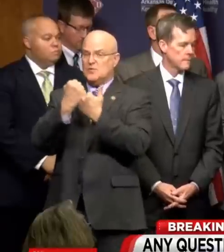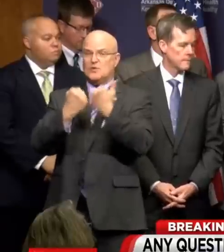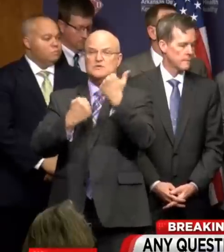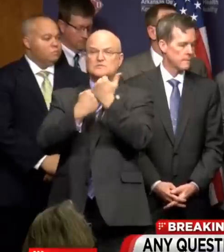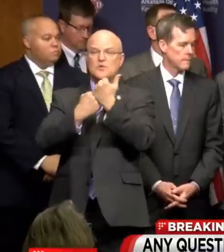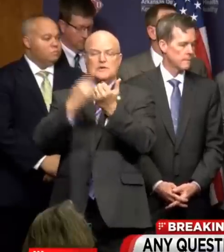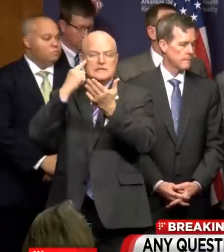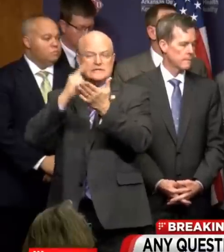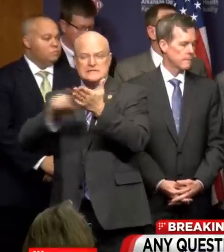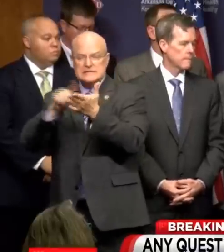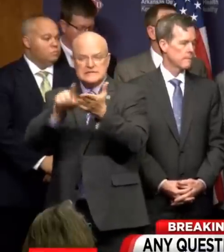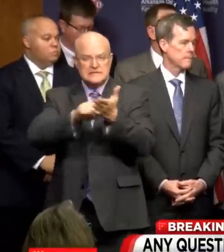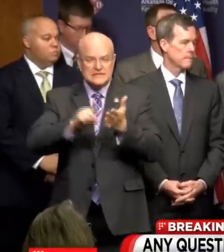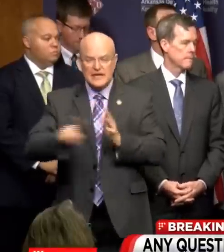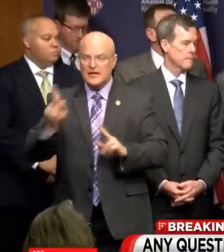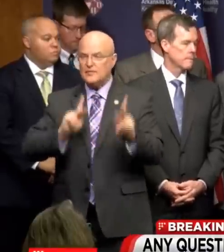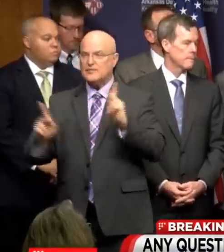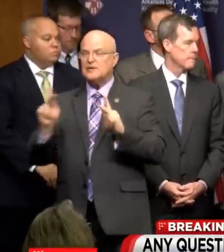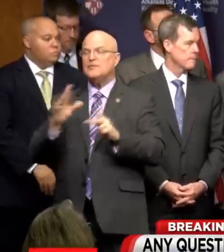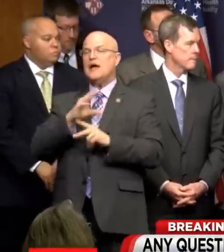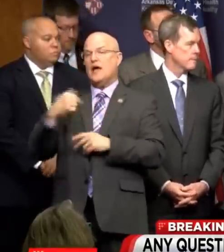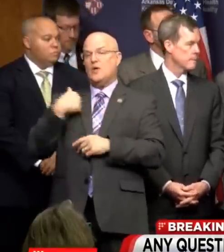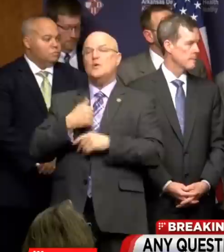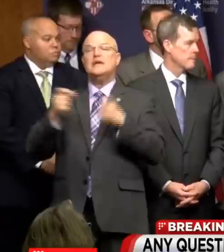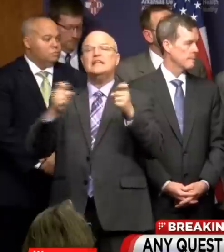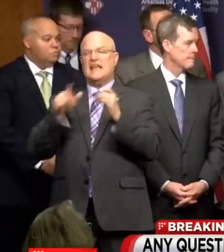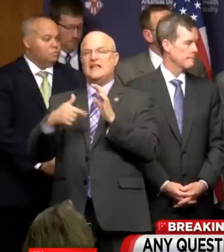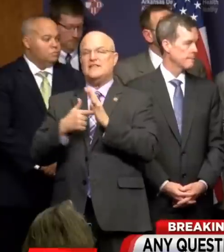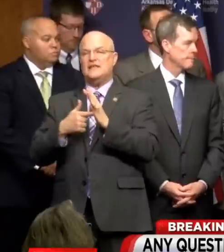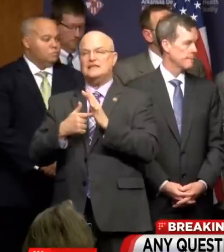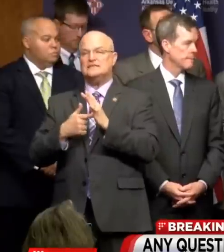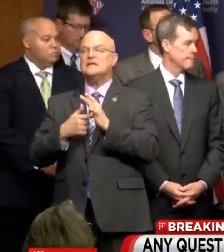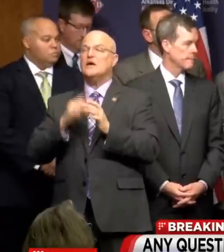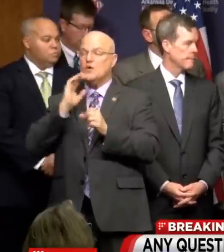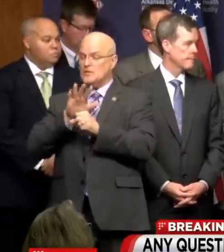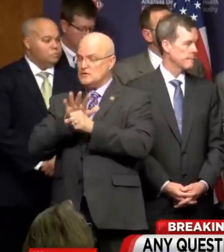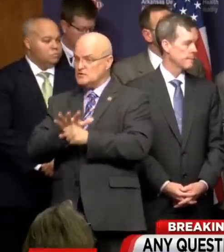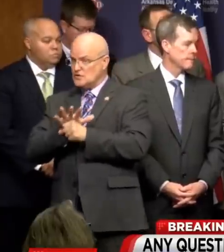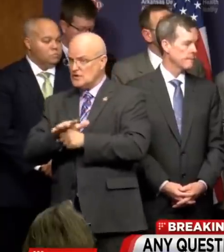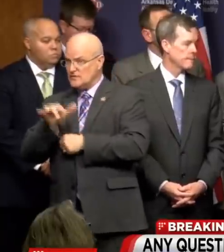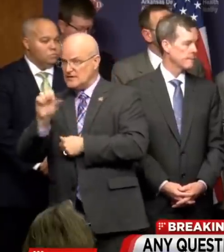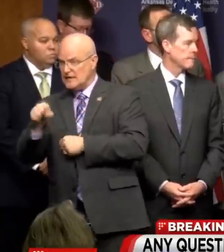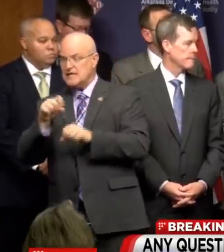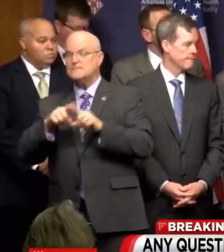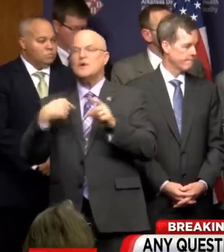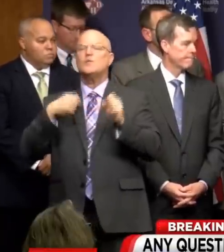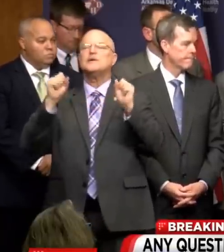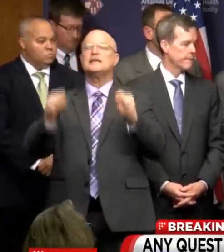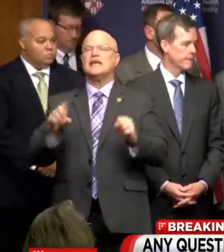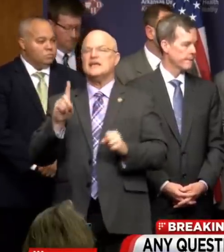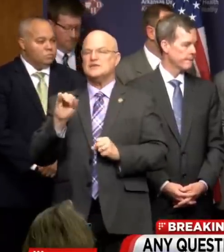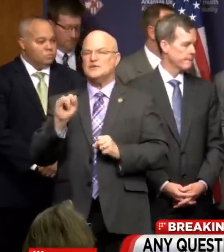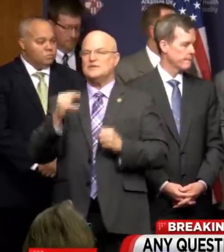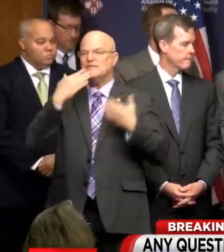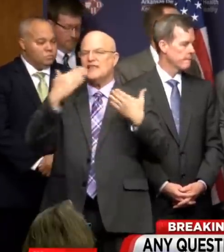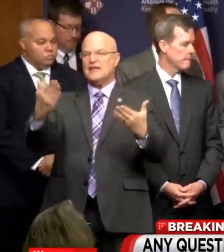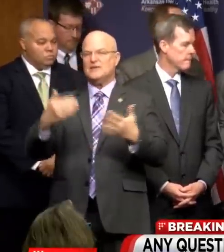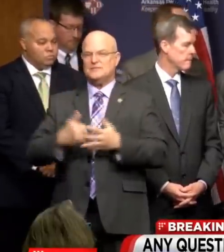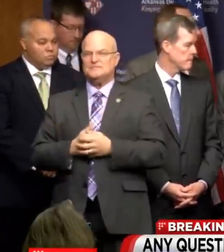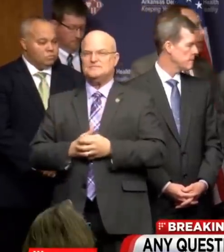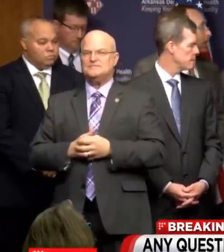check on one another, and we can handle this. It is going to be stressful, but we can do it. Thank you.